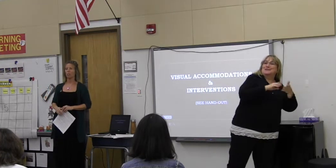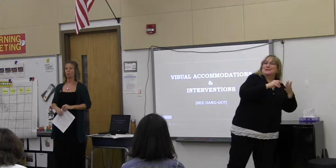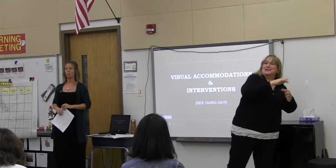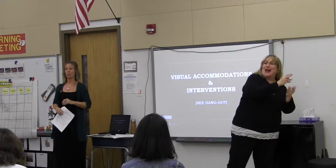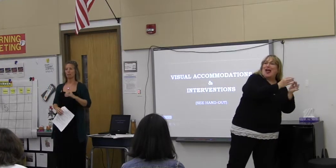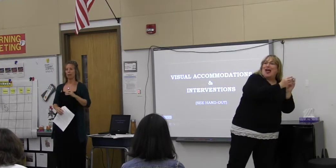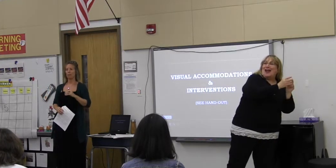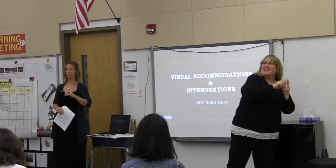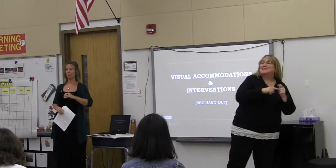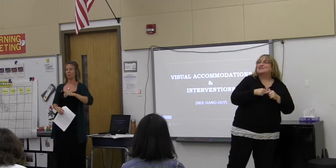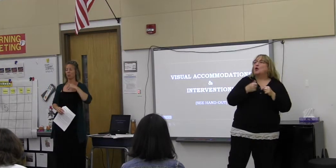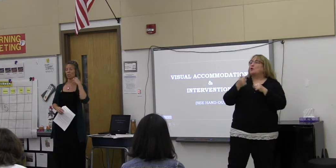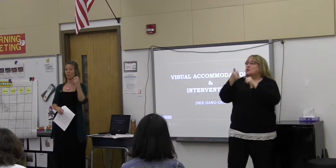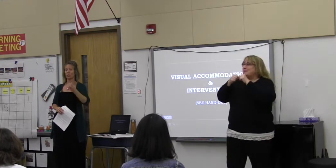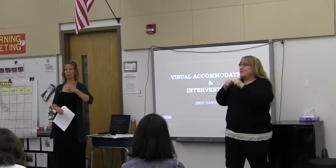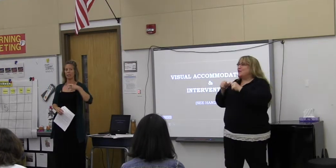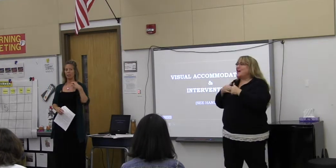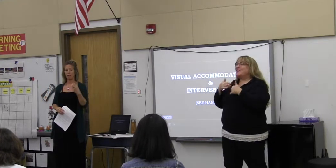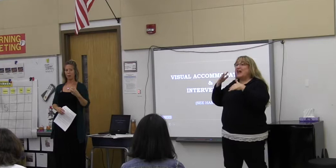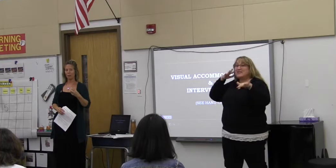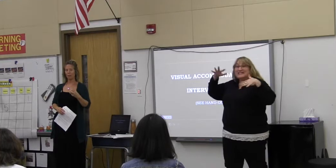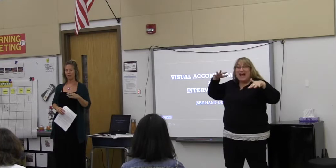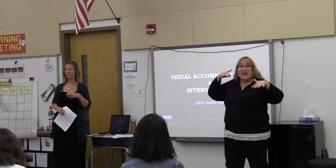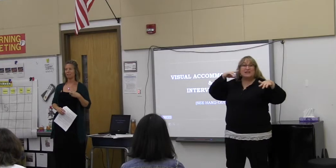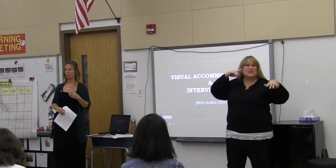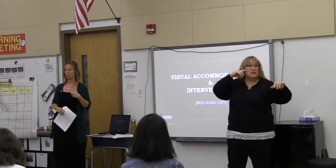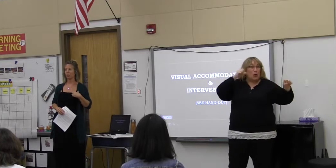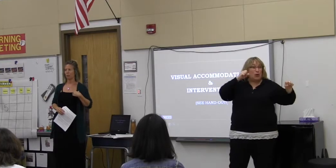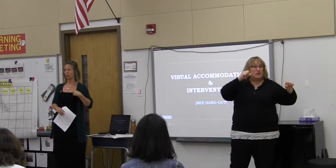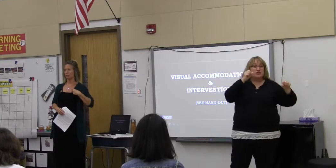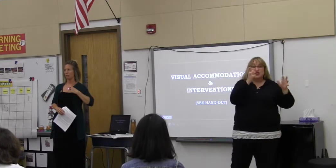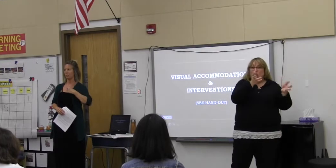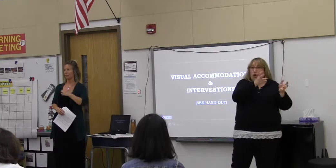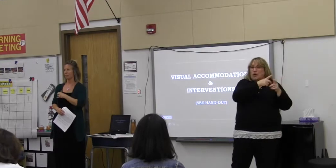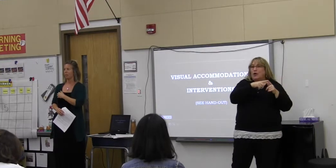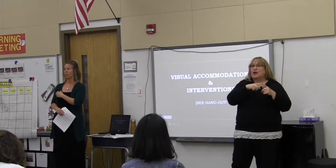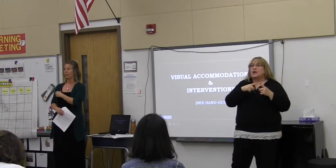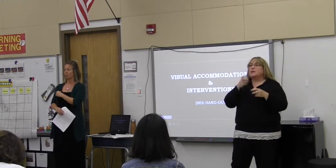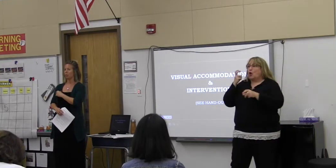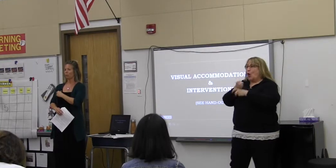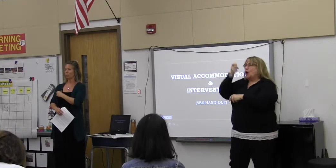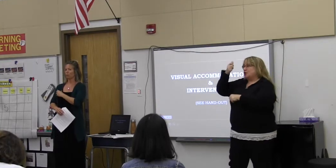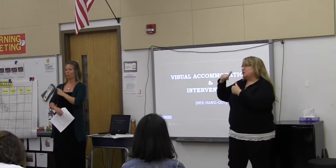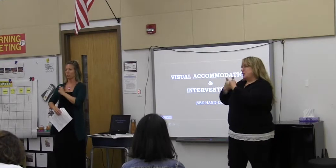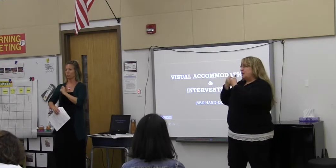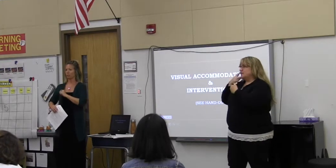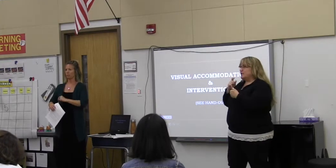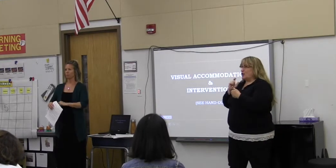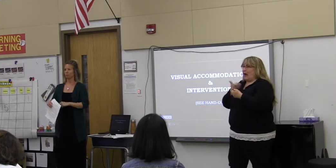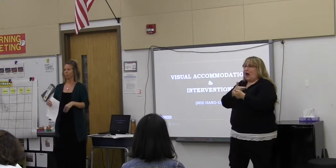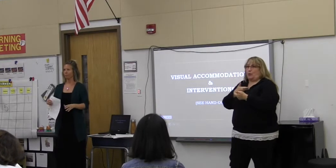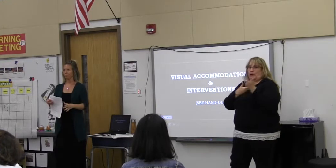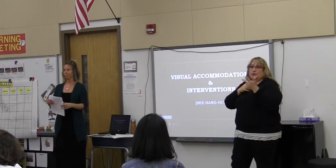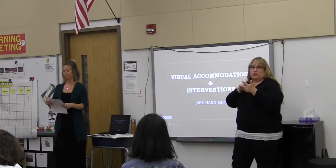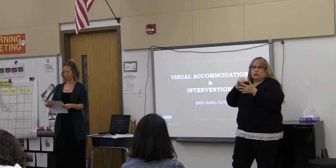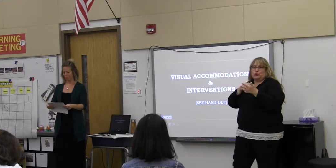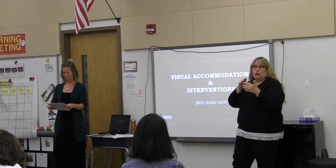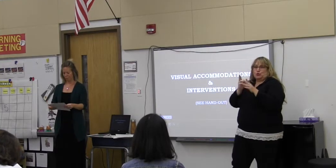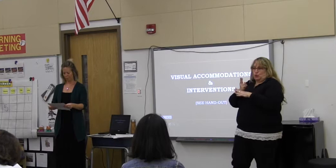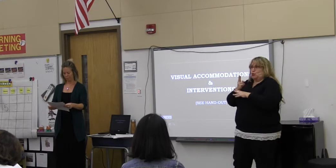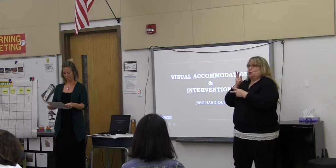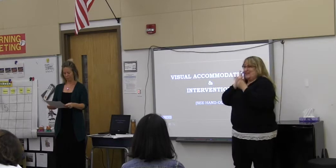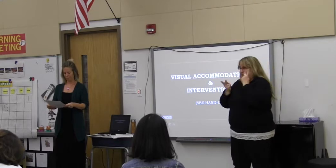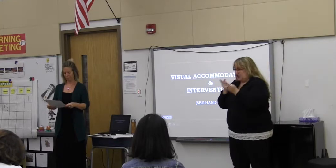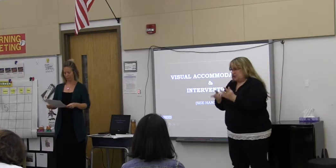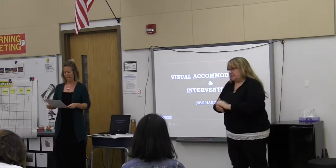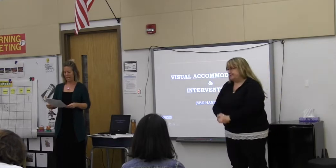time. So just be mindful that if there's a lot of sounds going on, it's going to be trickier for these guys to use their vision.